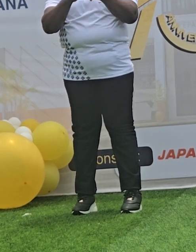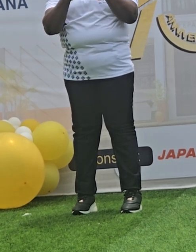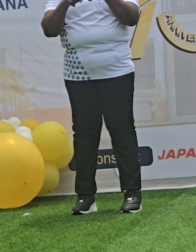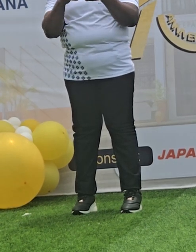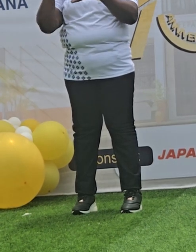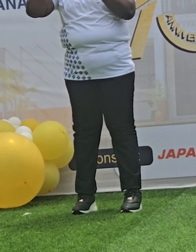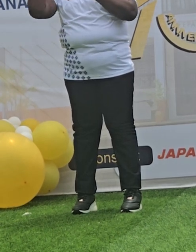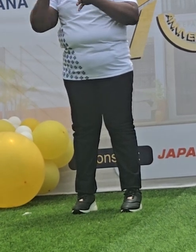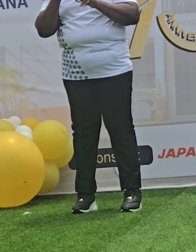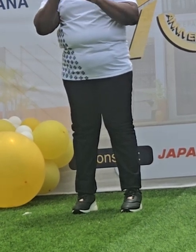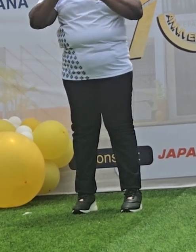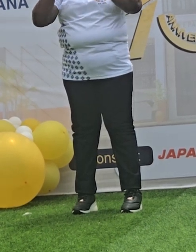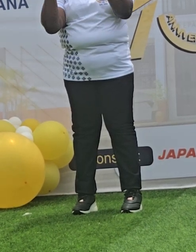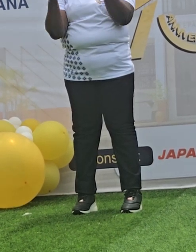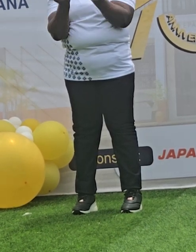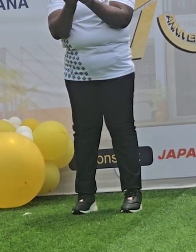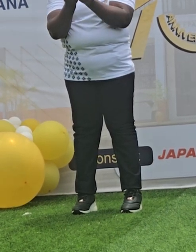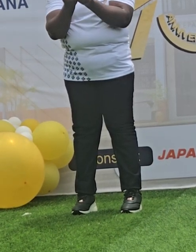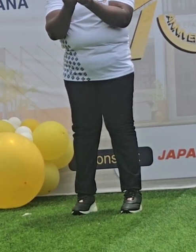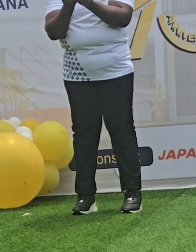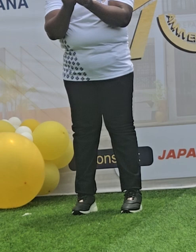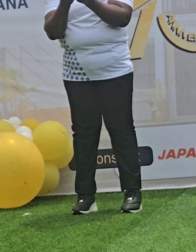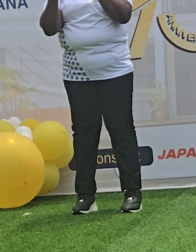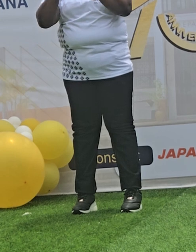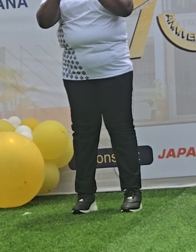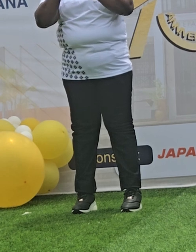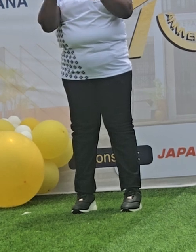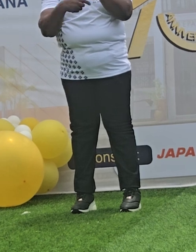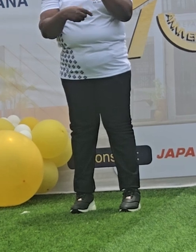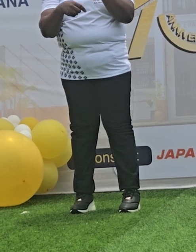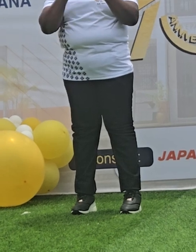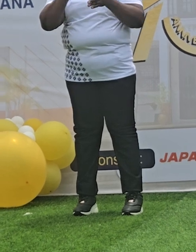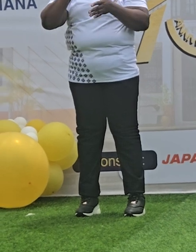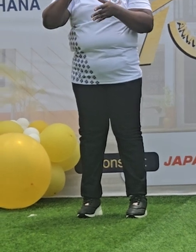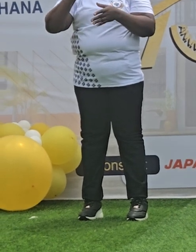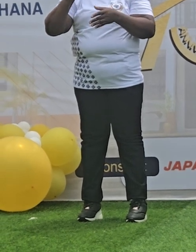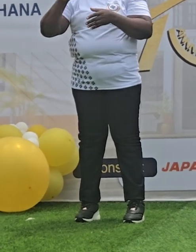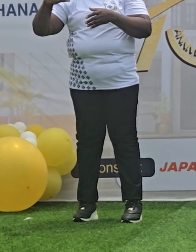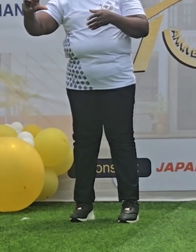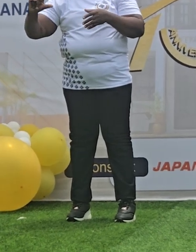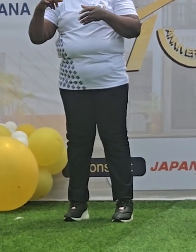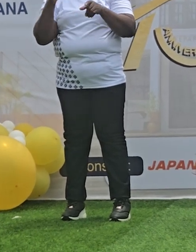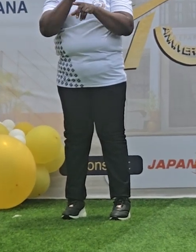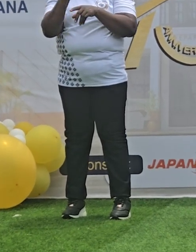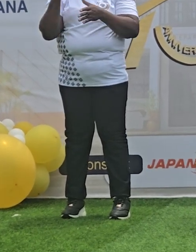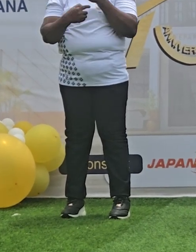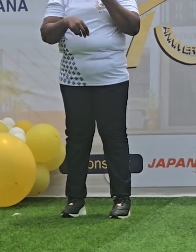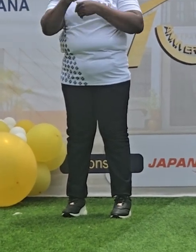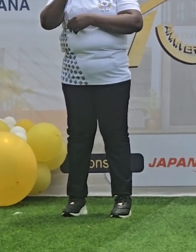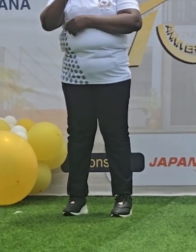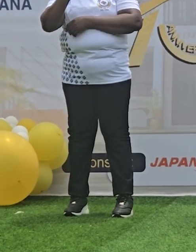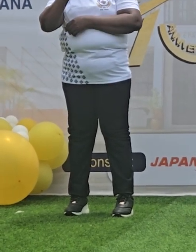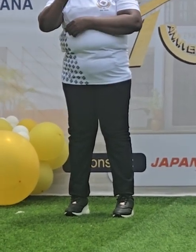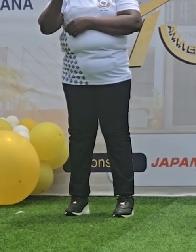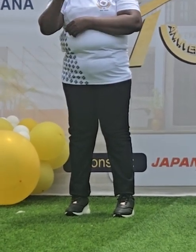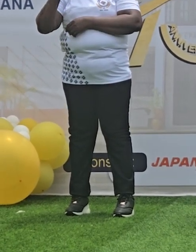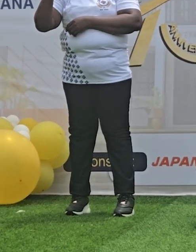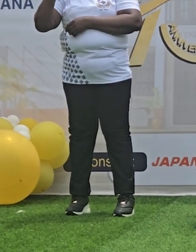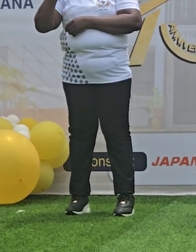society, as well as classical sociology and anthropological